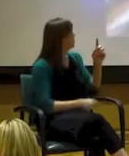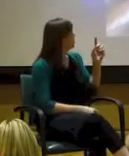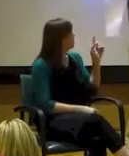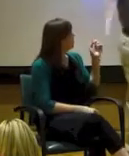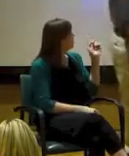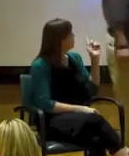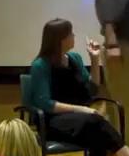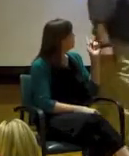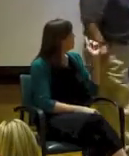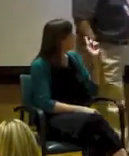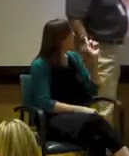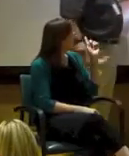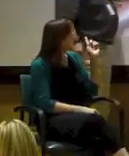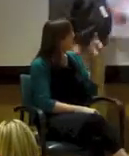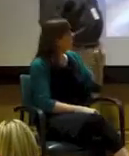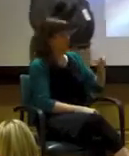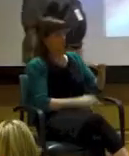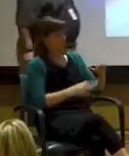and